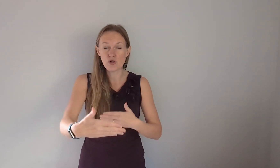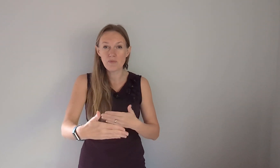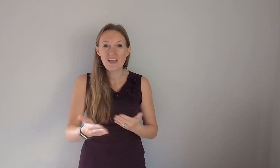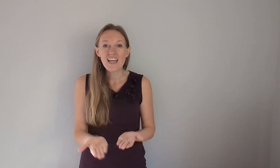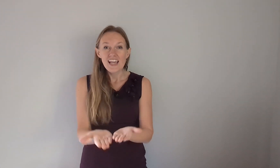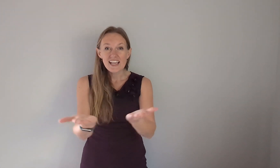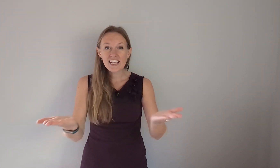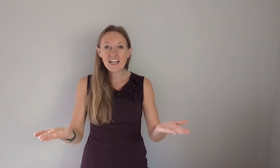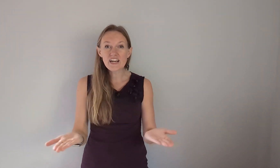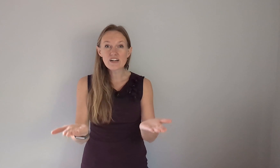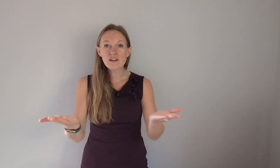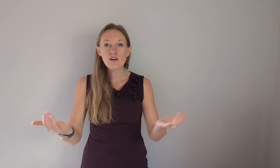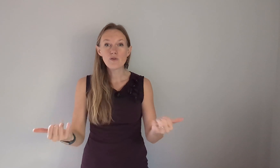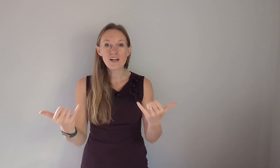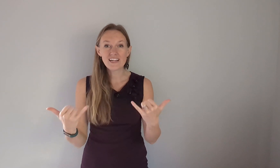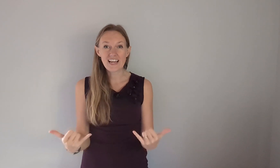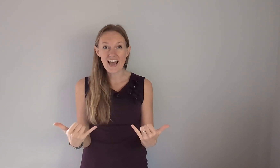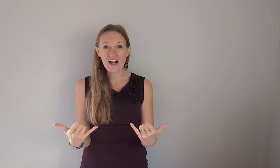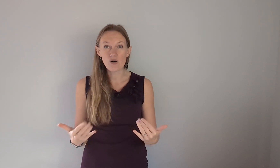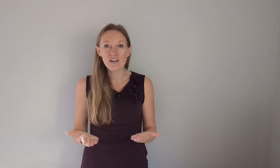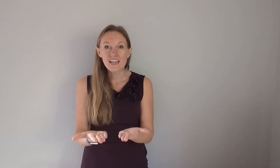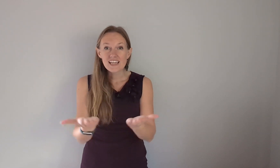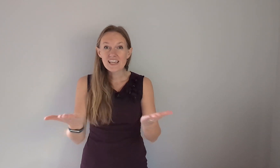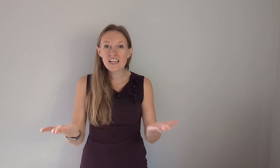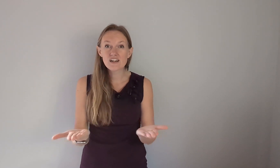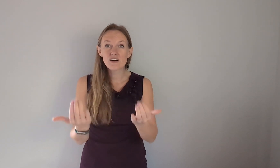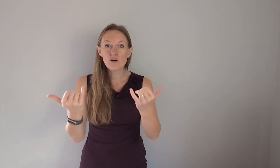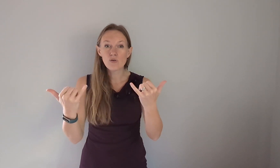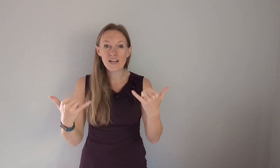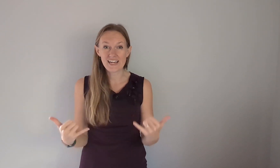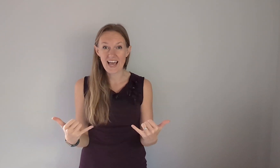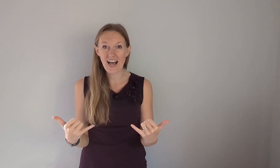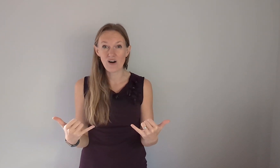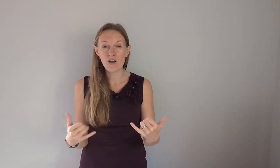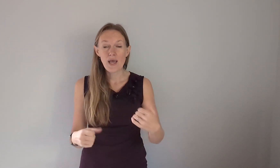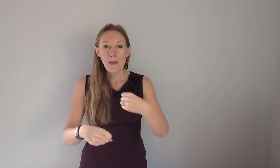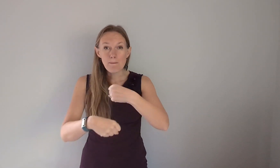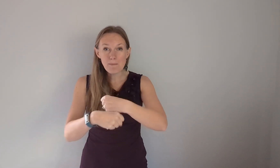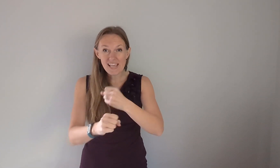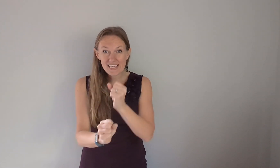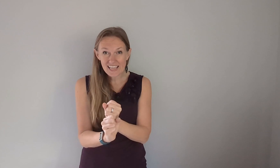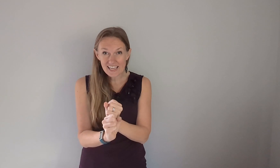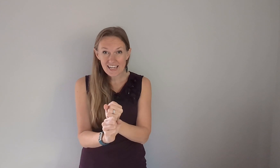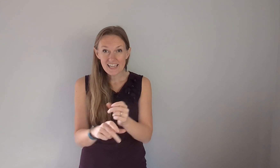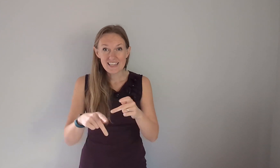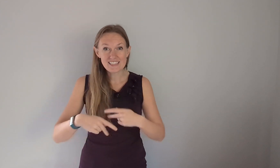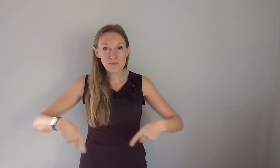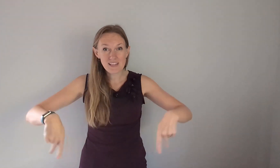room, here, right now, here, right now. Making this